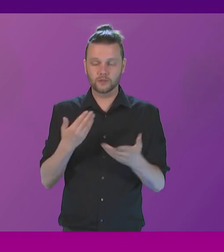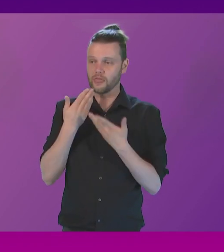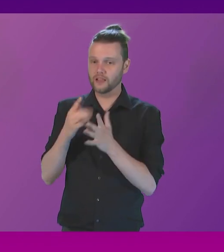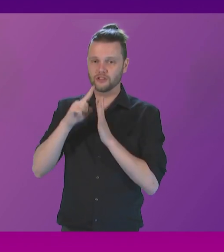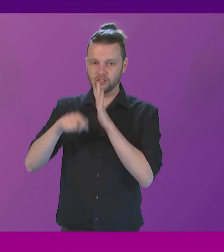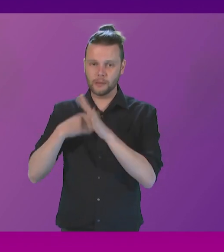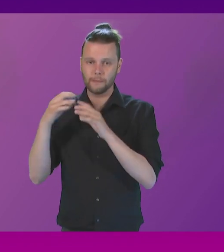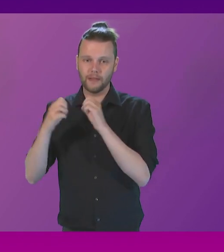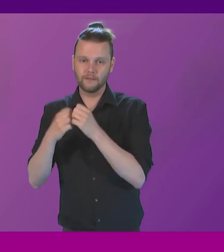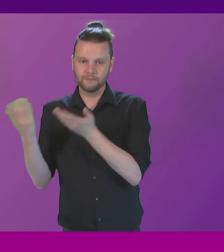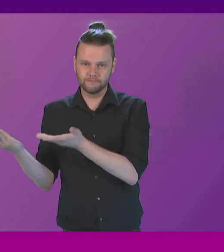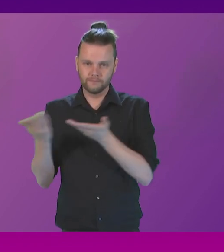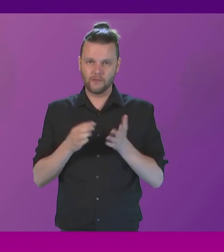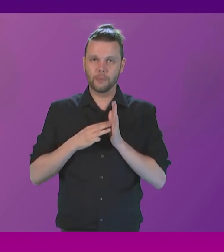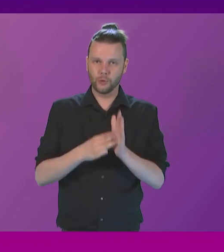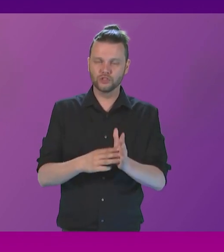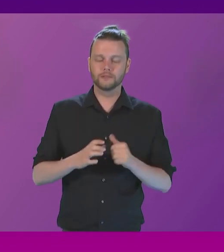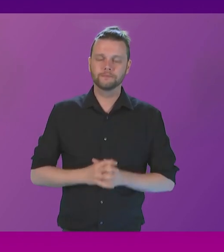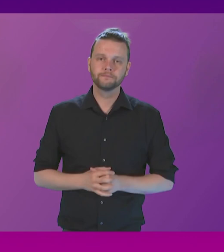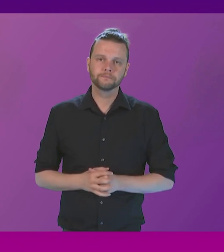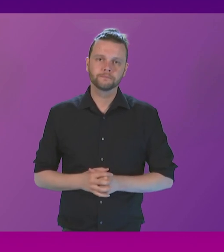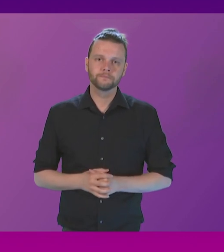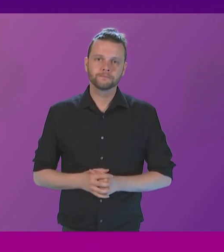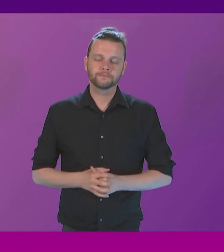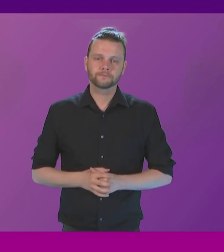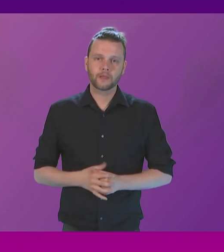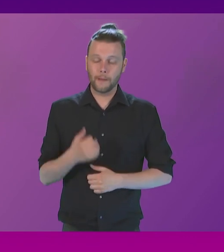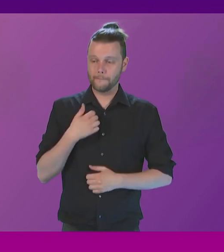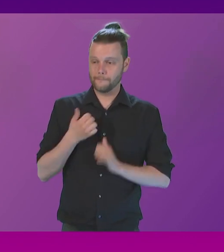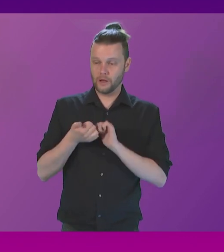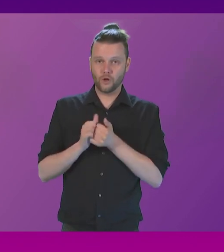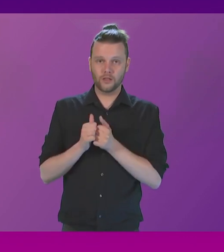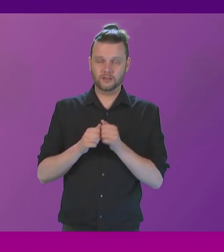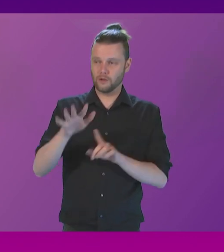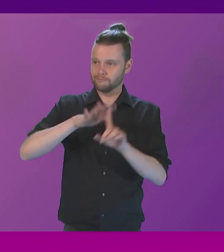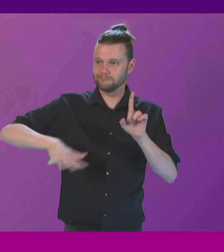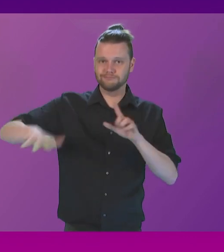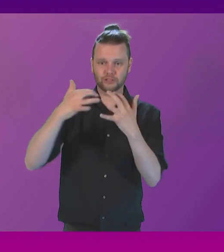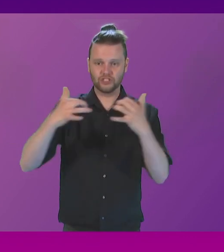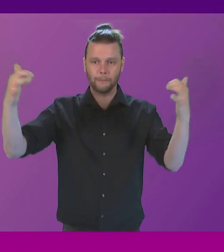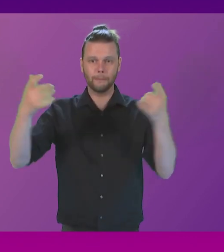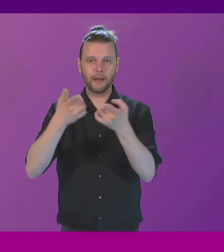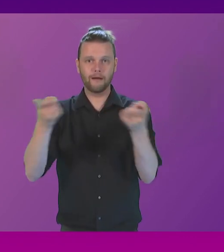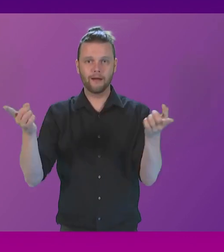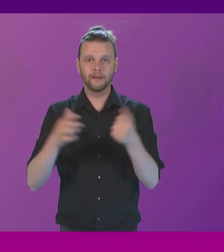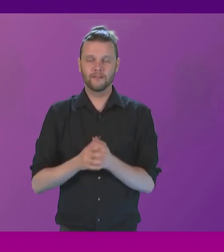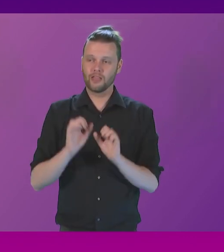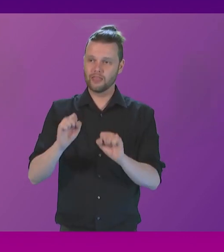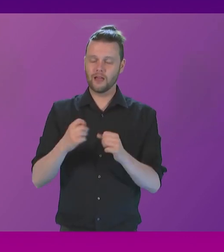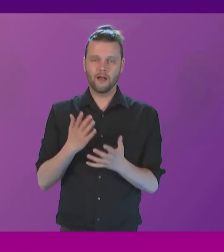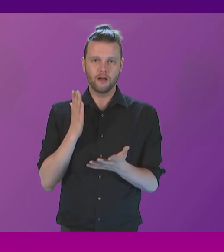Balfour for bringing forward his motion and my colleagues from across the Chamber for their